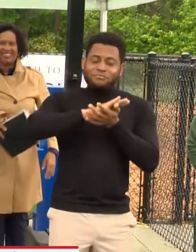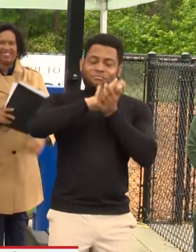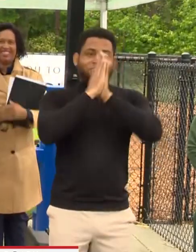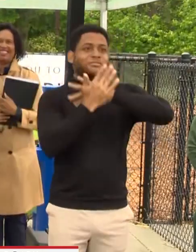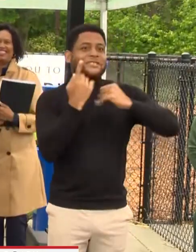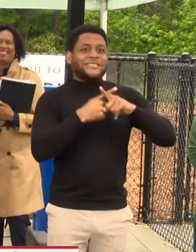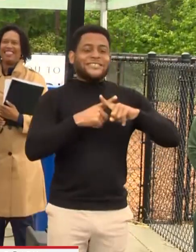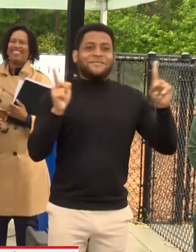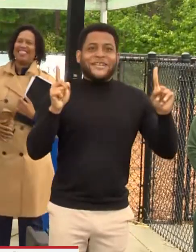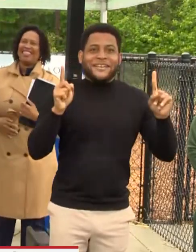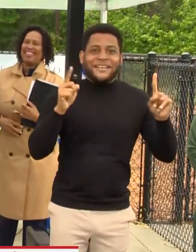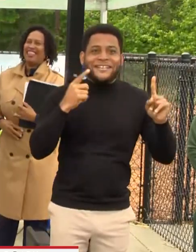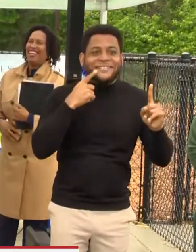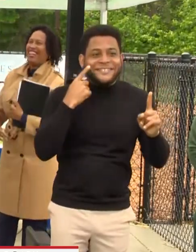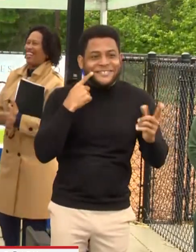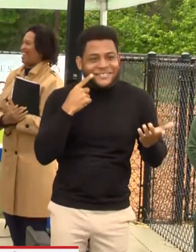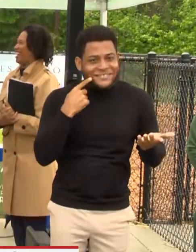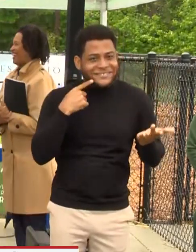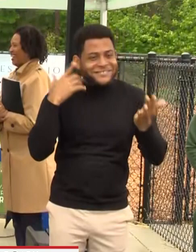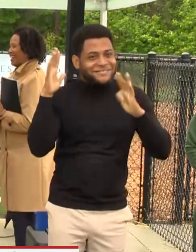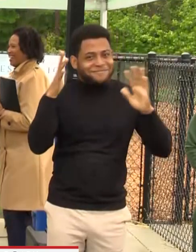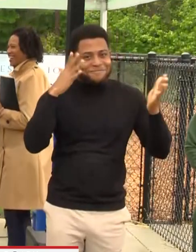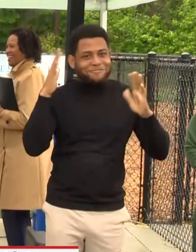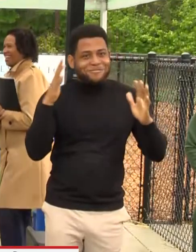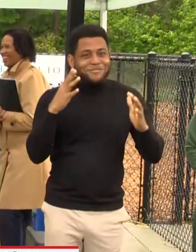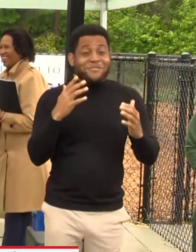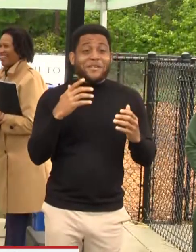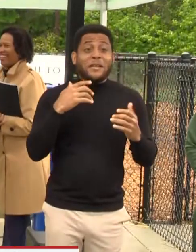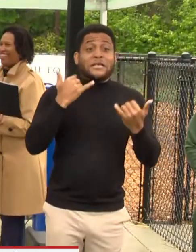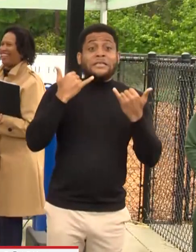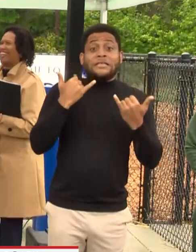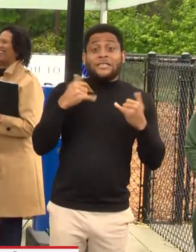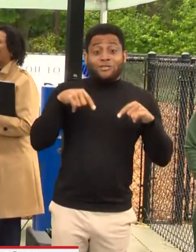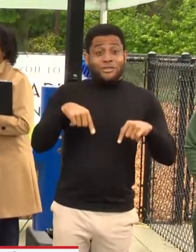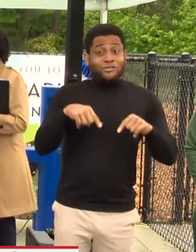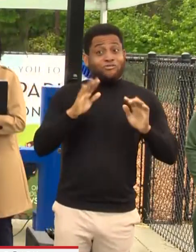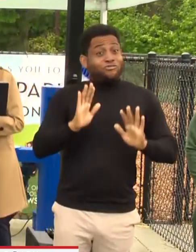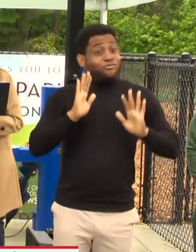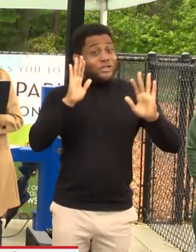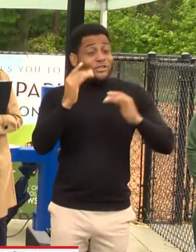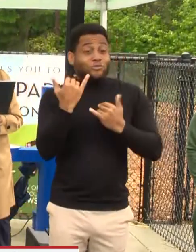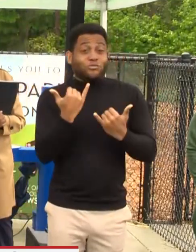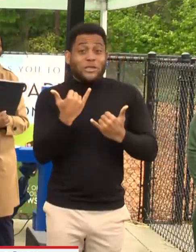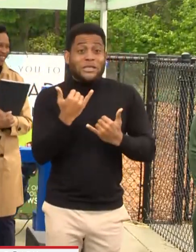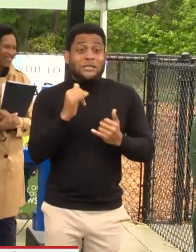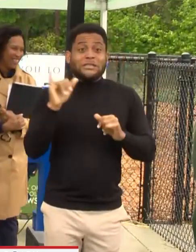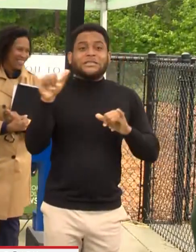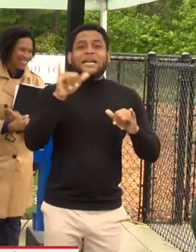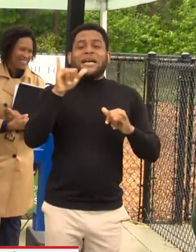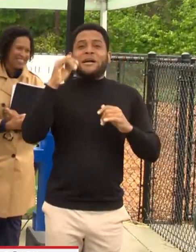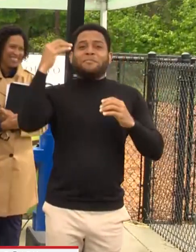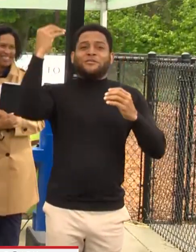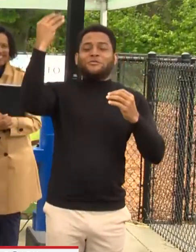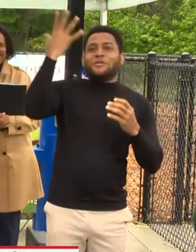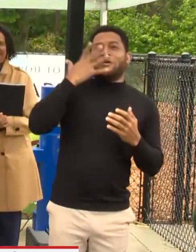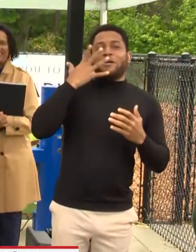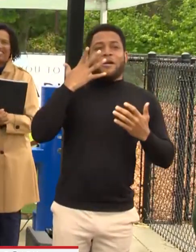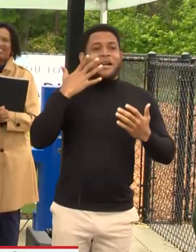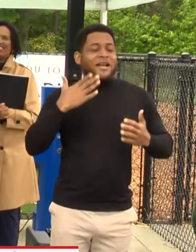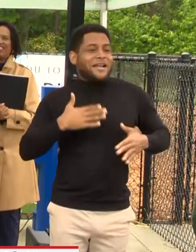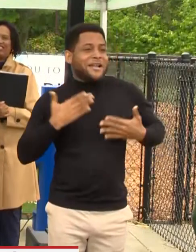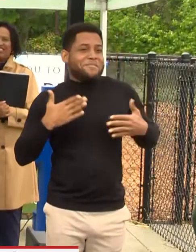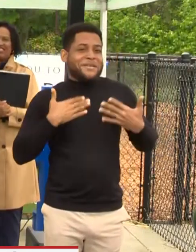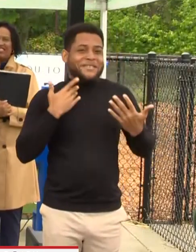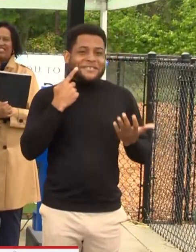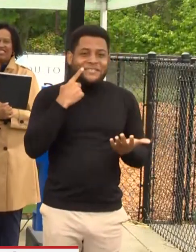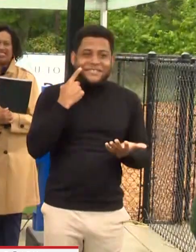So as far as I'm concerned, this is a great day. The sun is out, it's shining, and it's a great day to celebrate. So I just want to